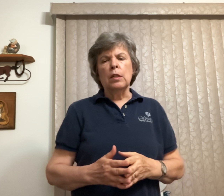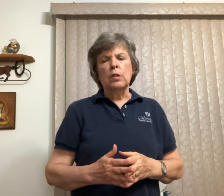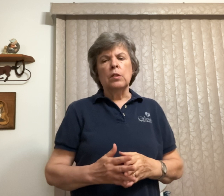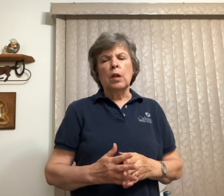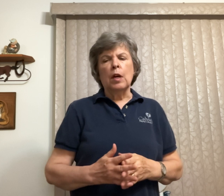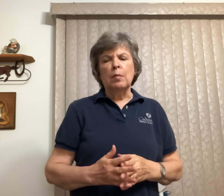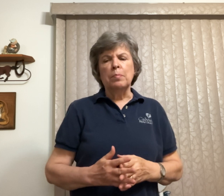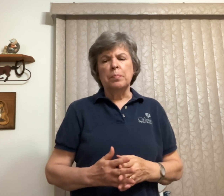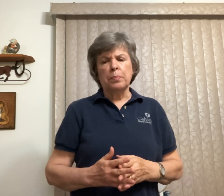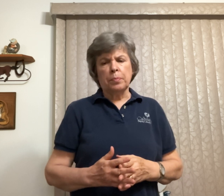is